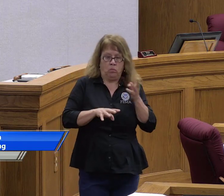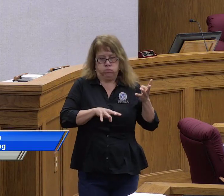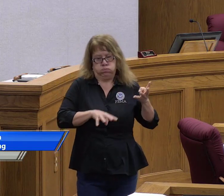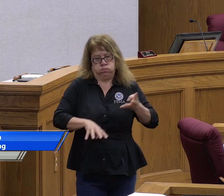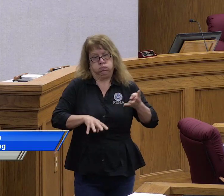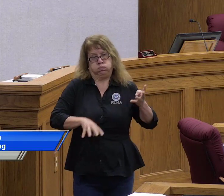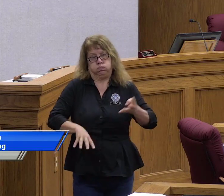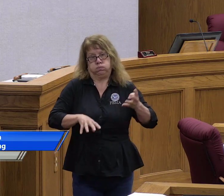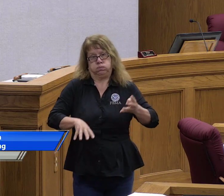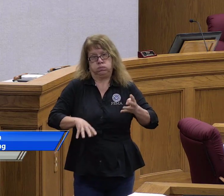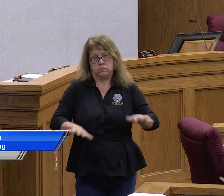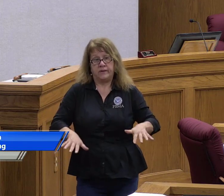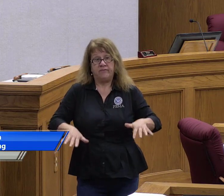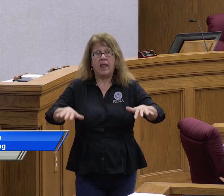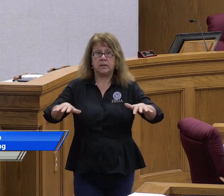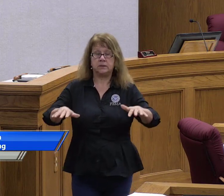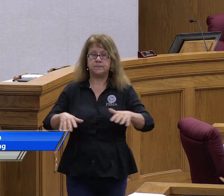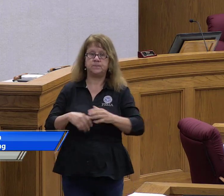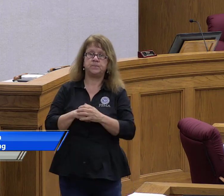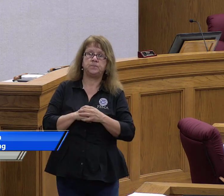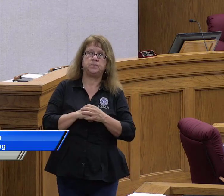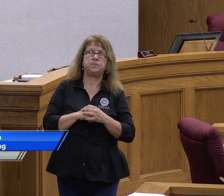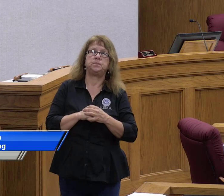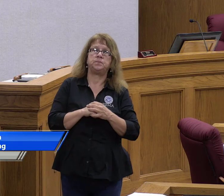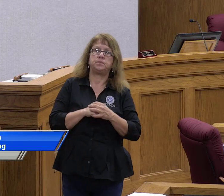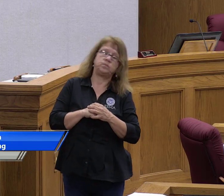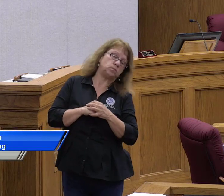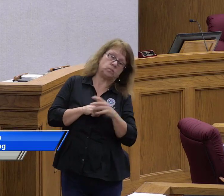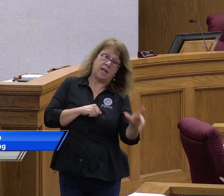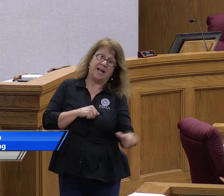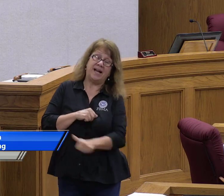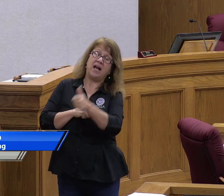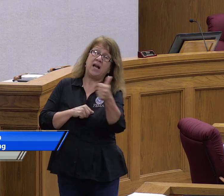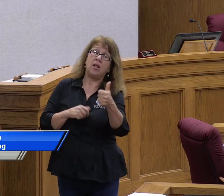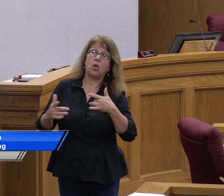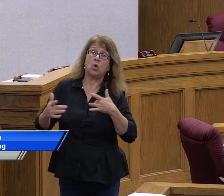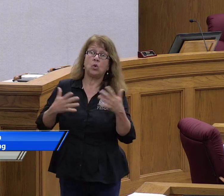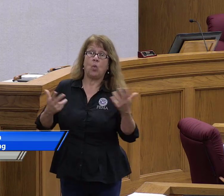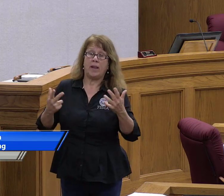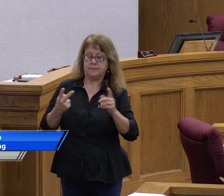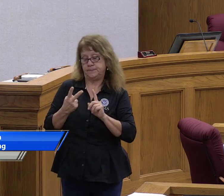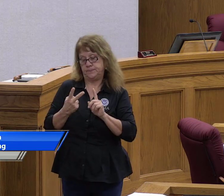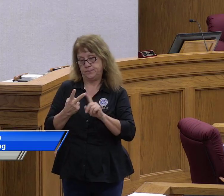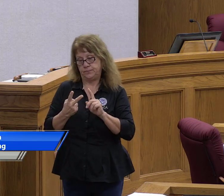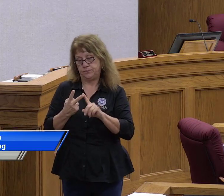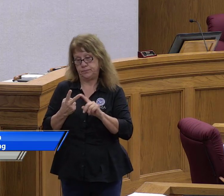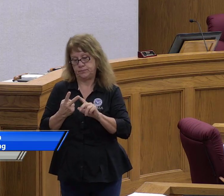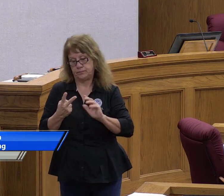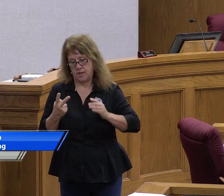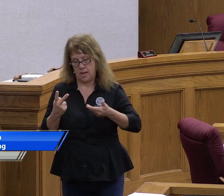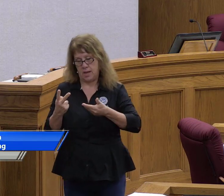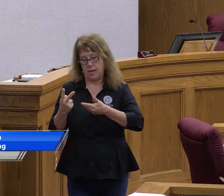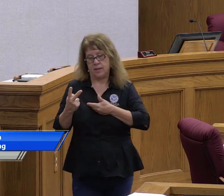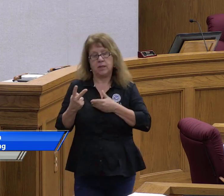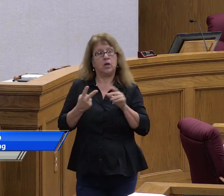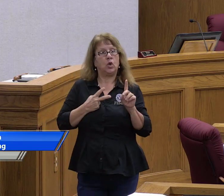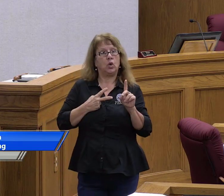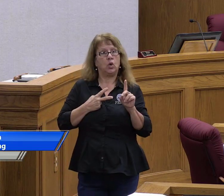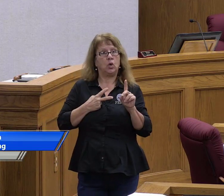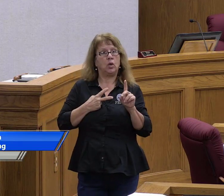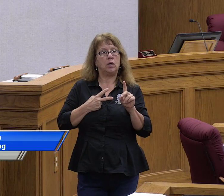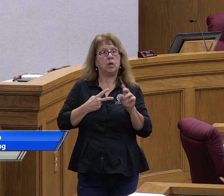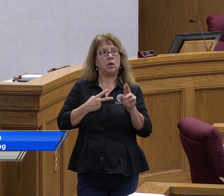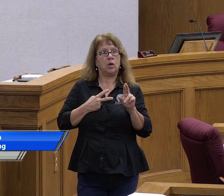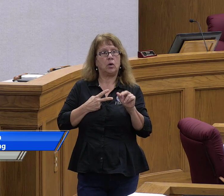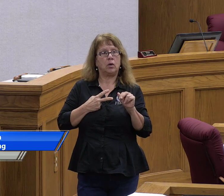flow. So with that, I know another major concern out there has been our gravity drainage district. our gravity